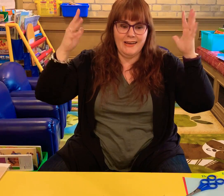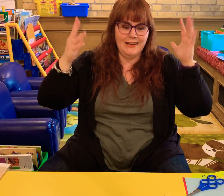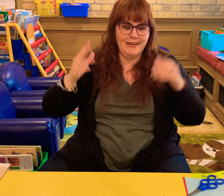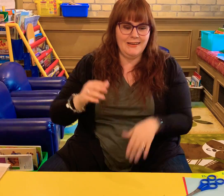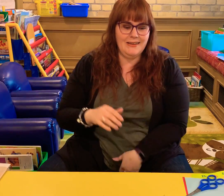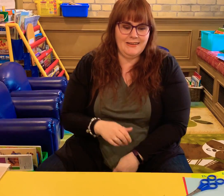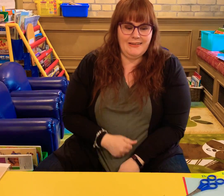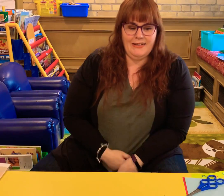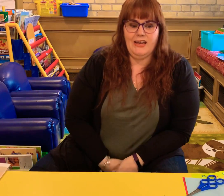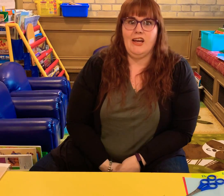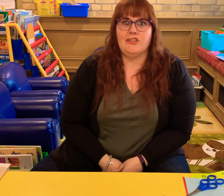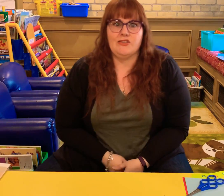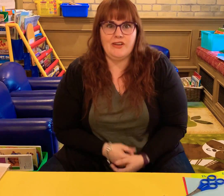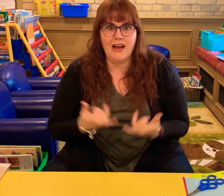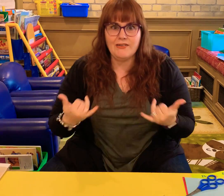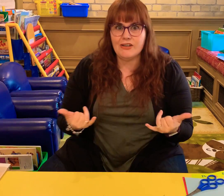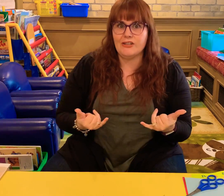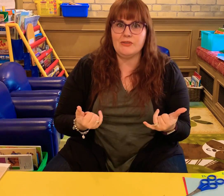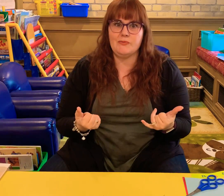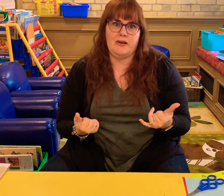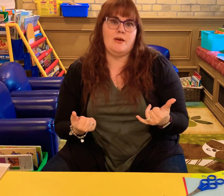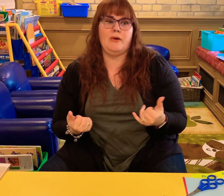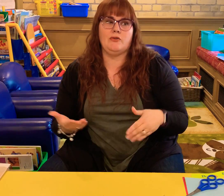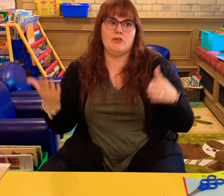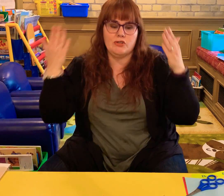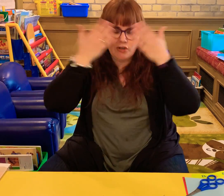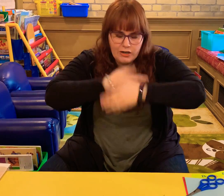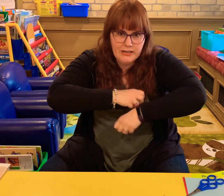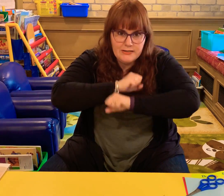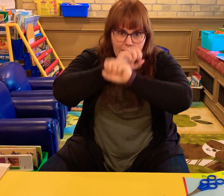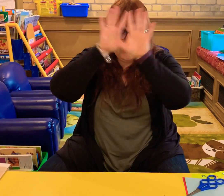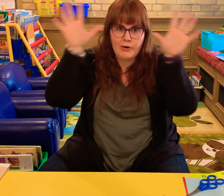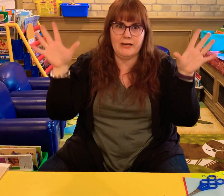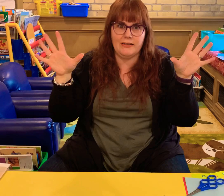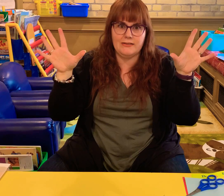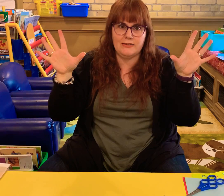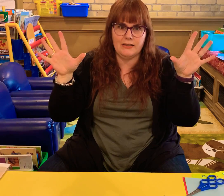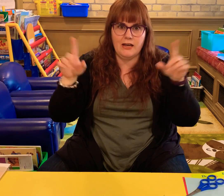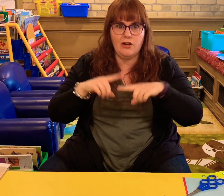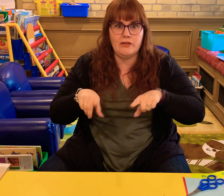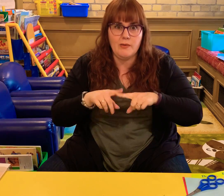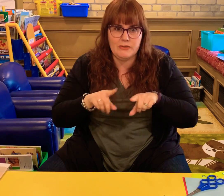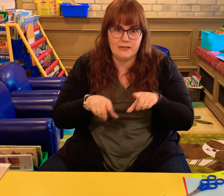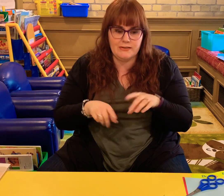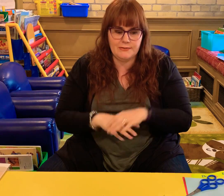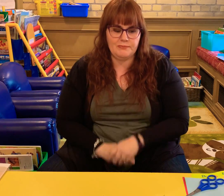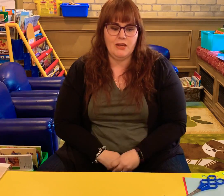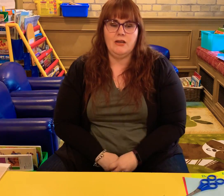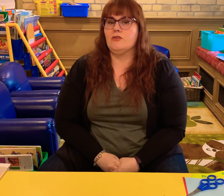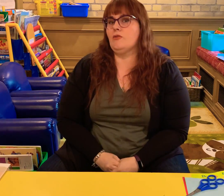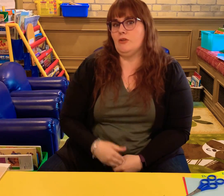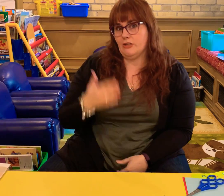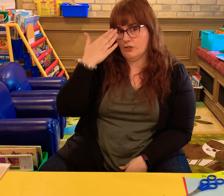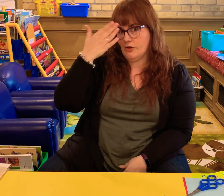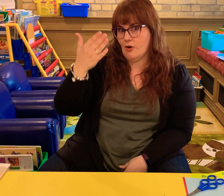yay so now we're gonna do one about darkness and brightness and all the opposites so you need to know